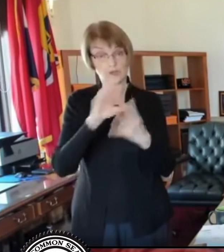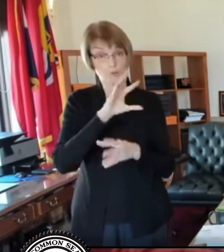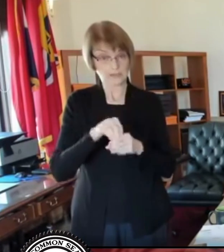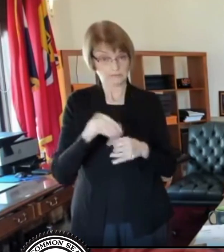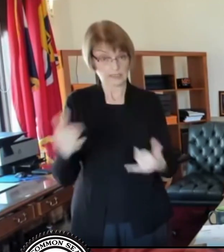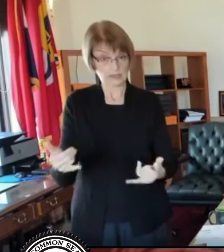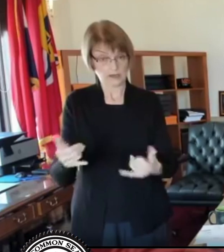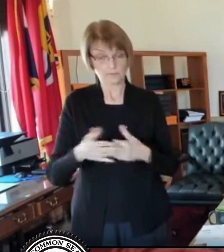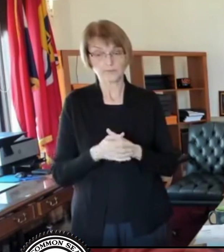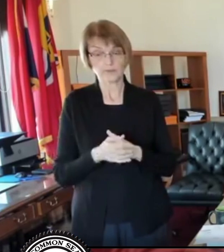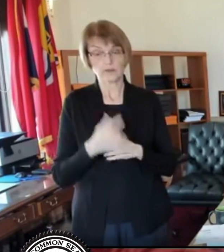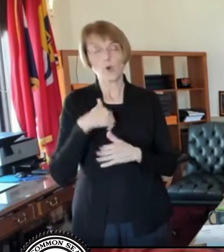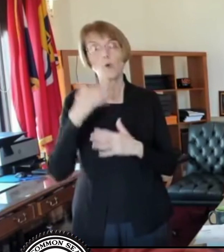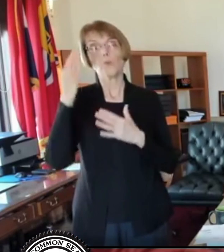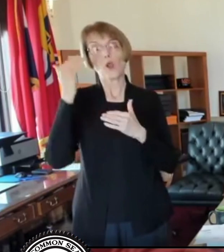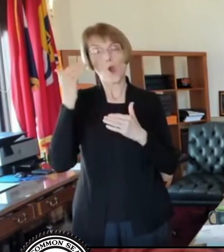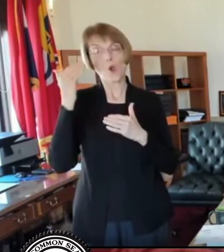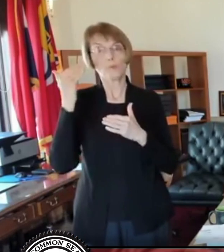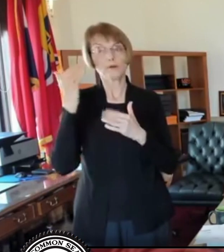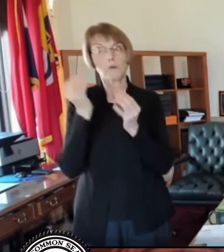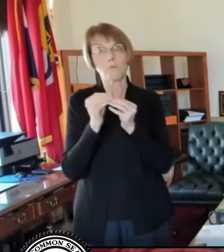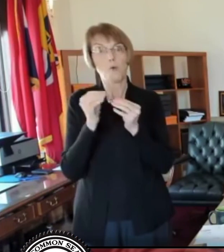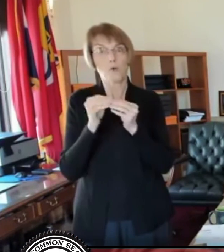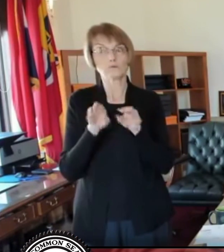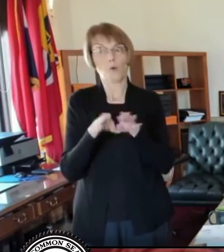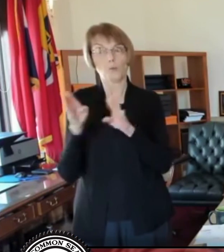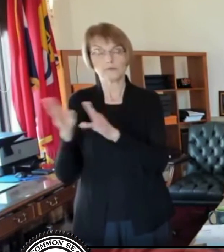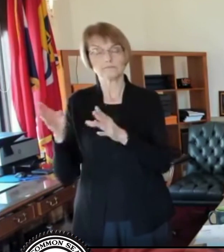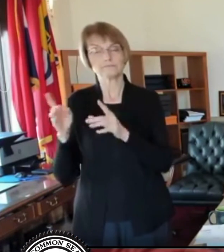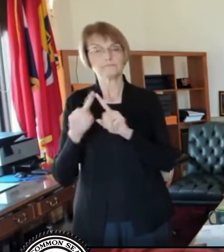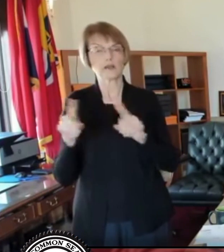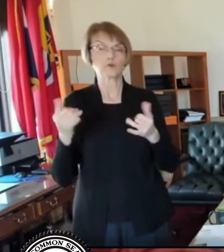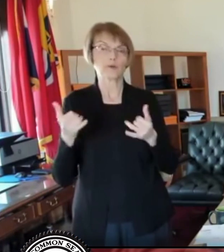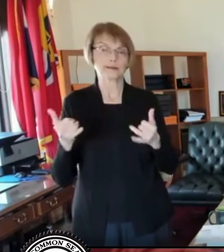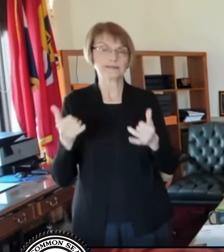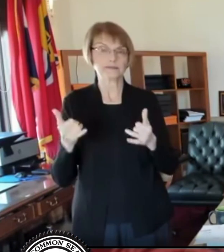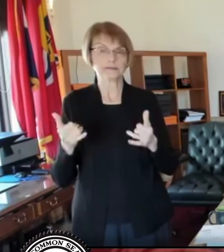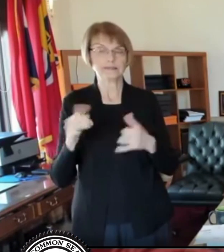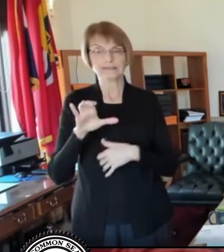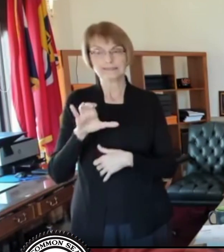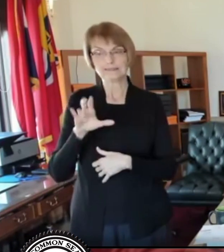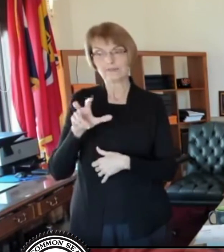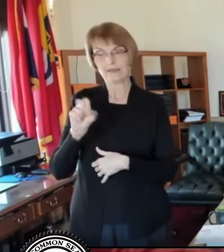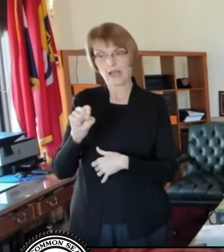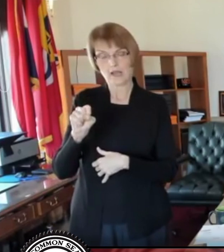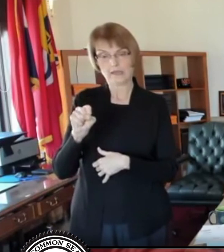currently. We hope and we expect to have more, but currently the CVS